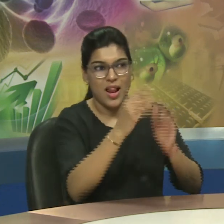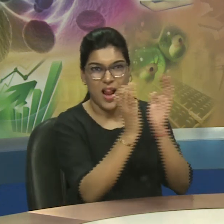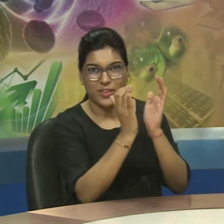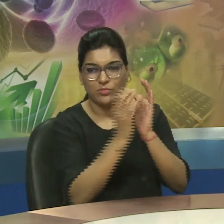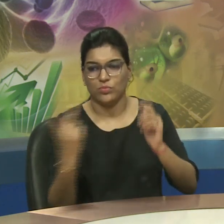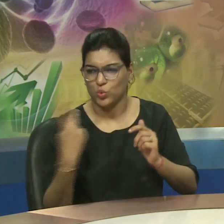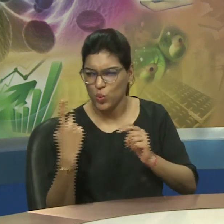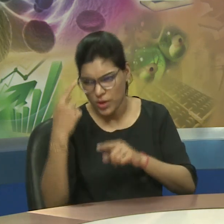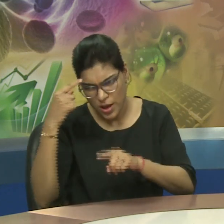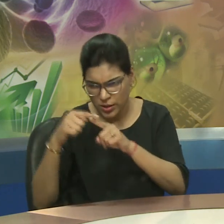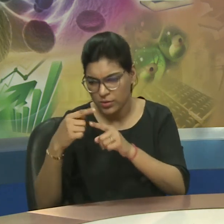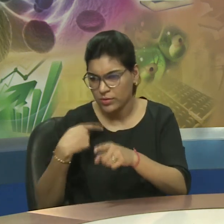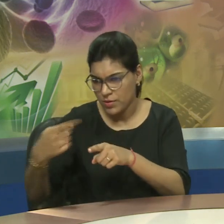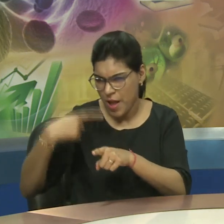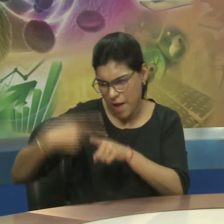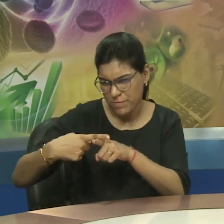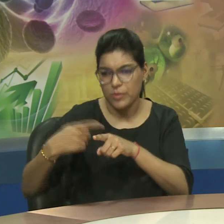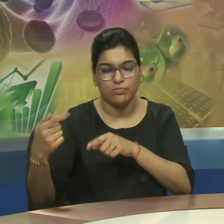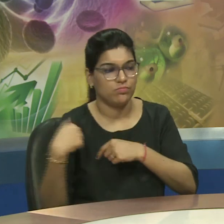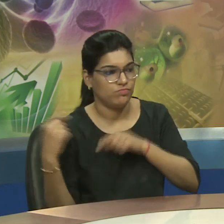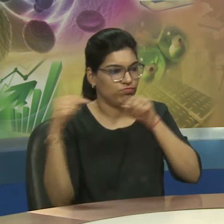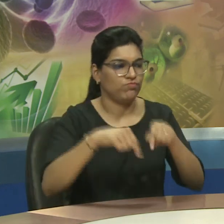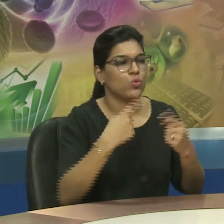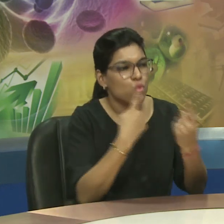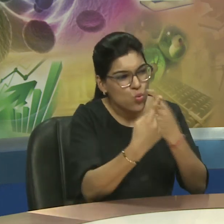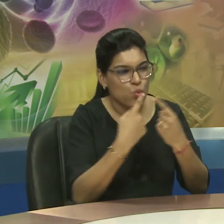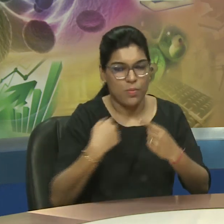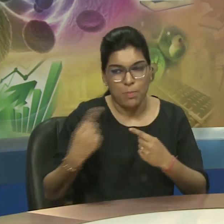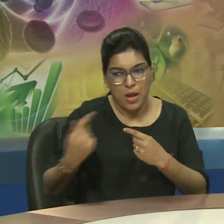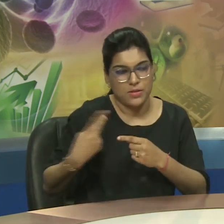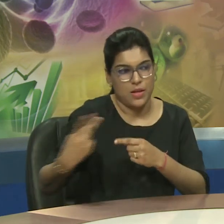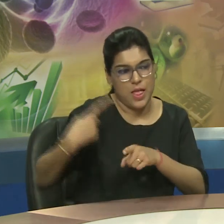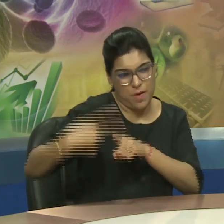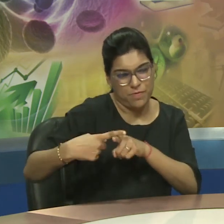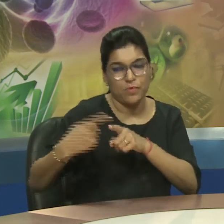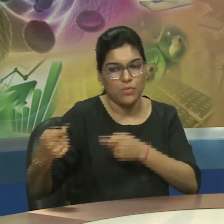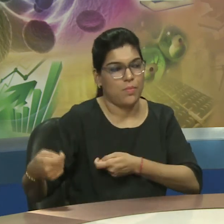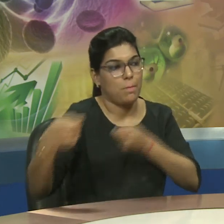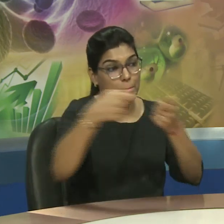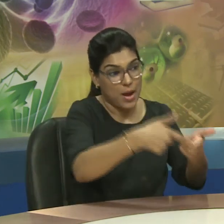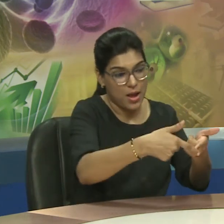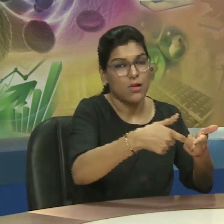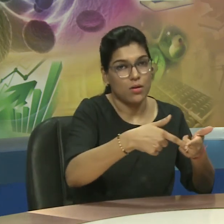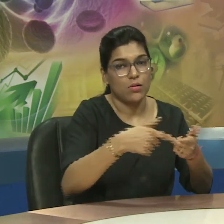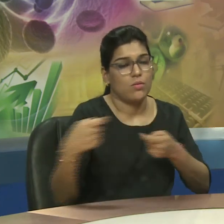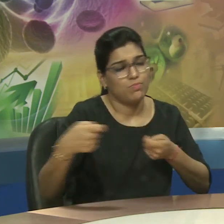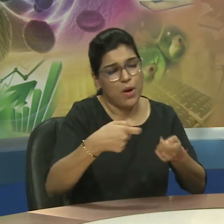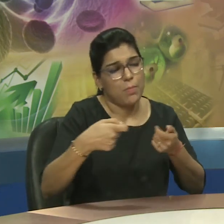insurer. In such case, the insurer claim to be paid to insured must be shared or contributed by all